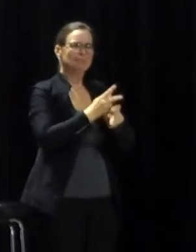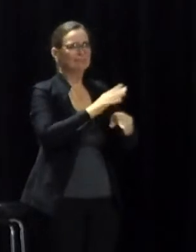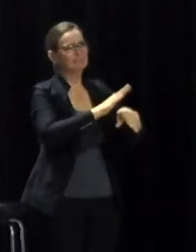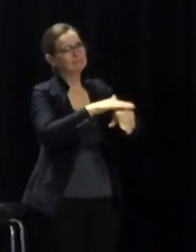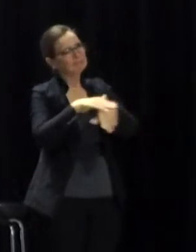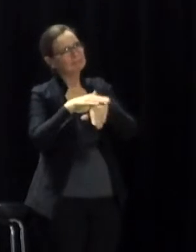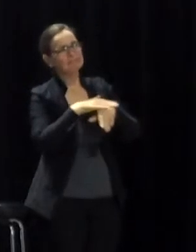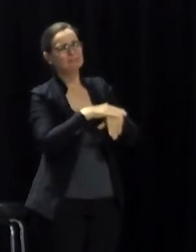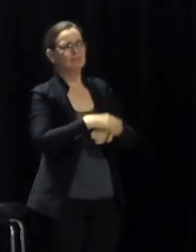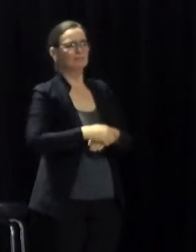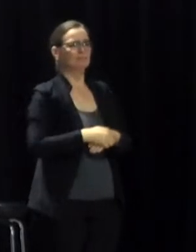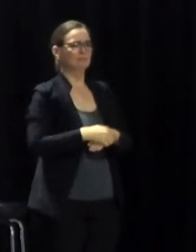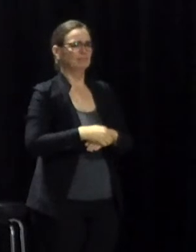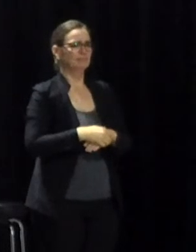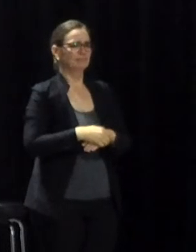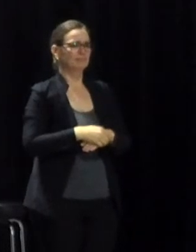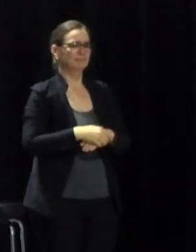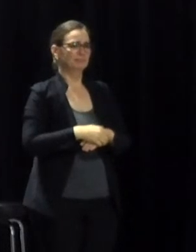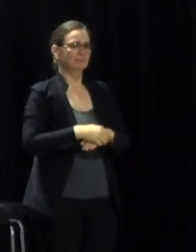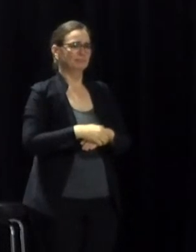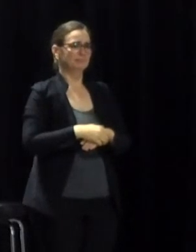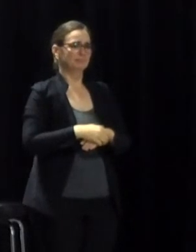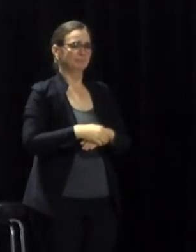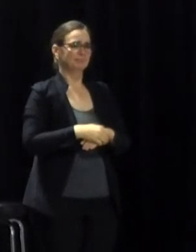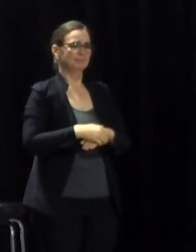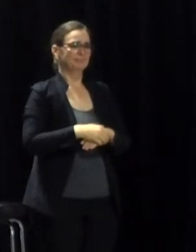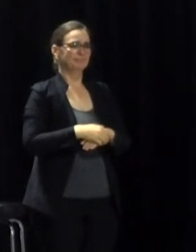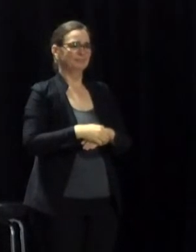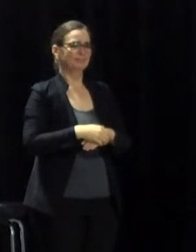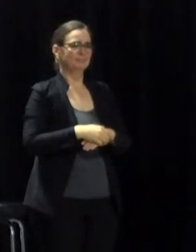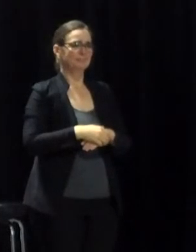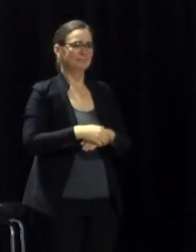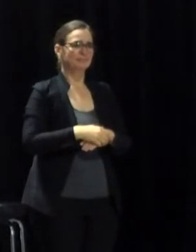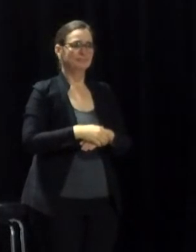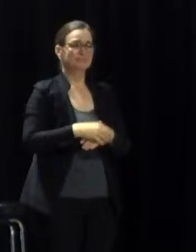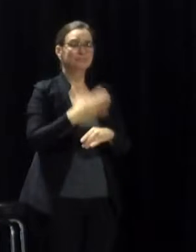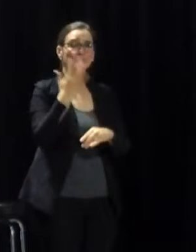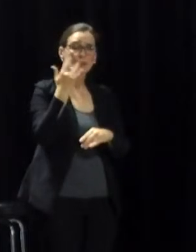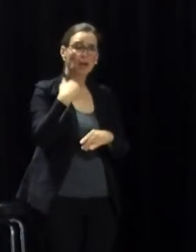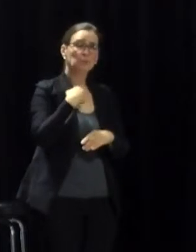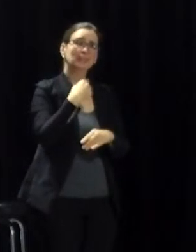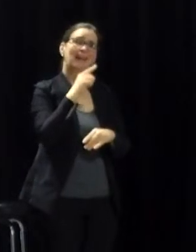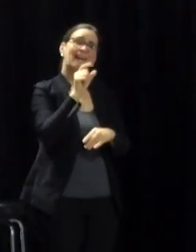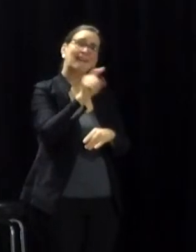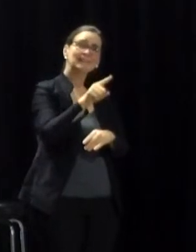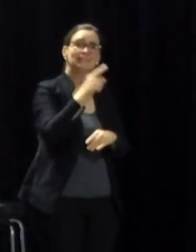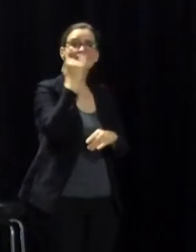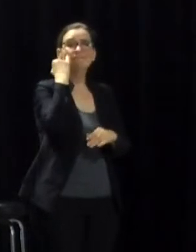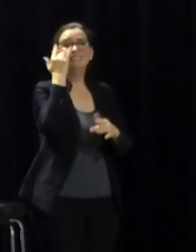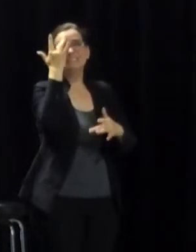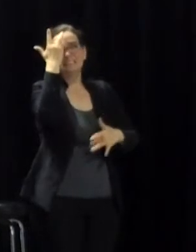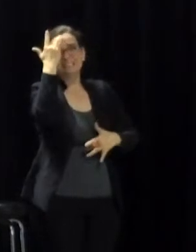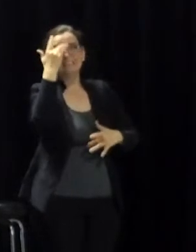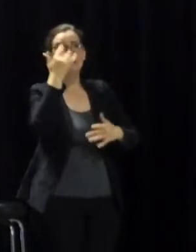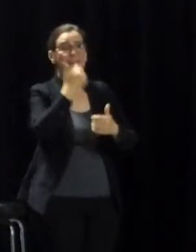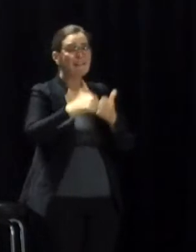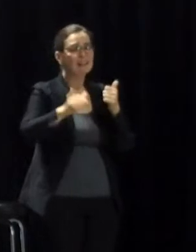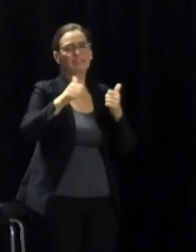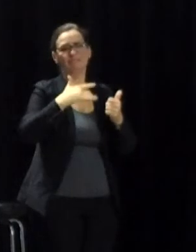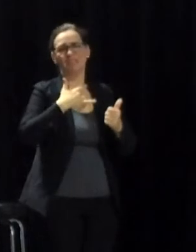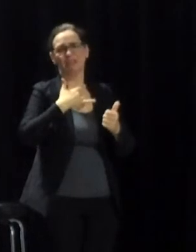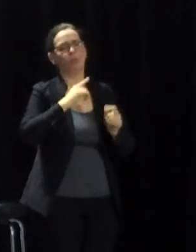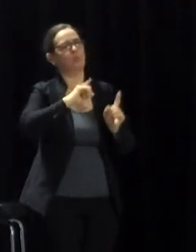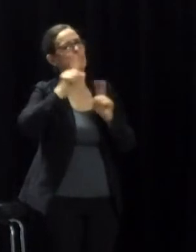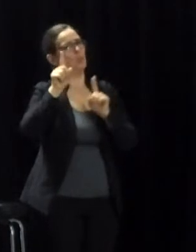you're symptomatic, get tested. Don't go to work. Talk to your supervisor. Talk to your employer, and do that. That's the